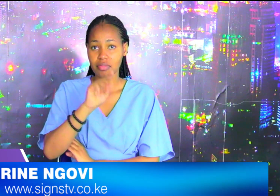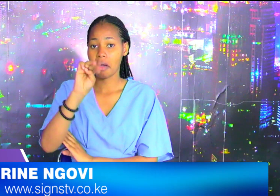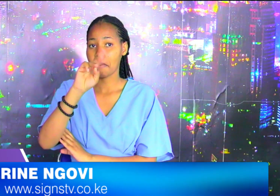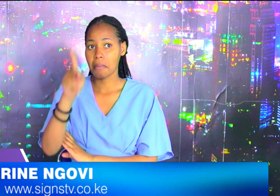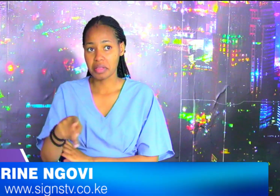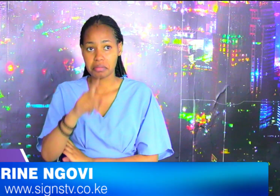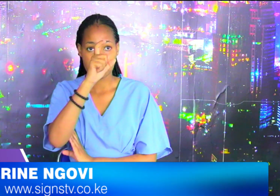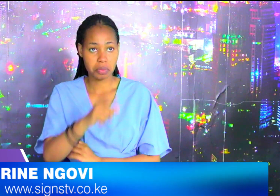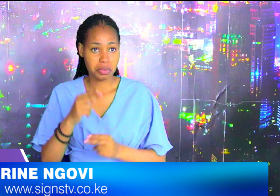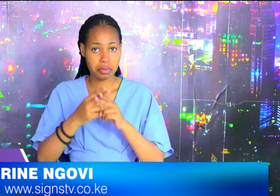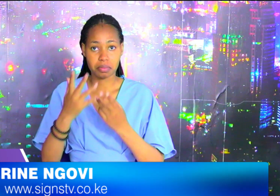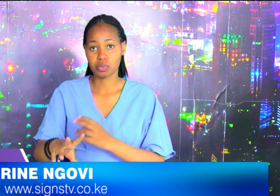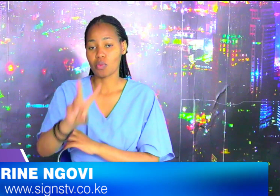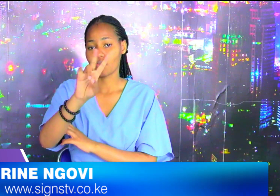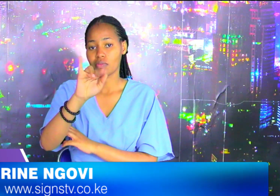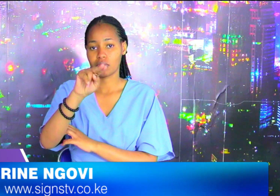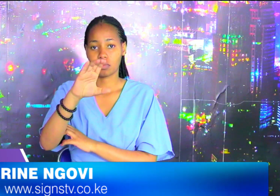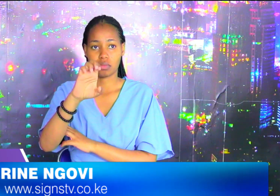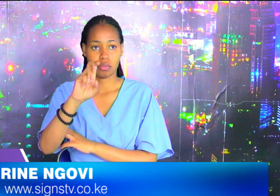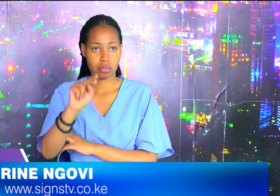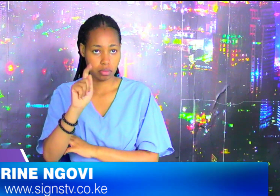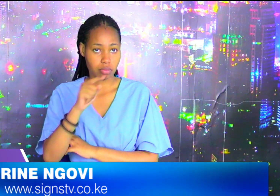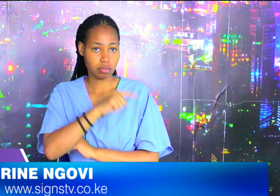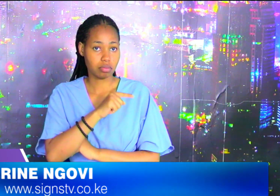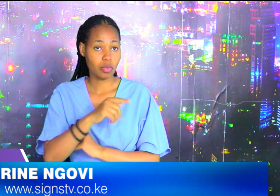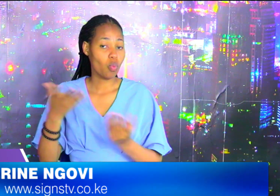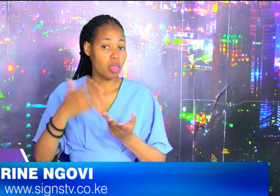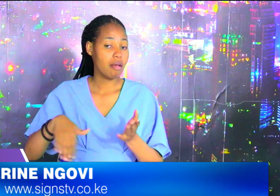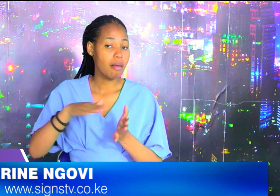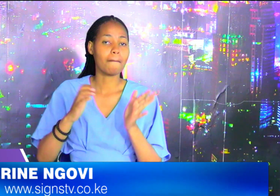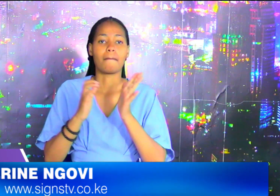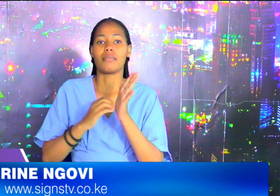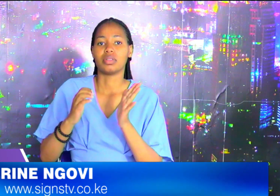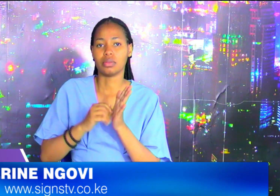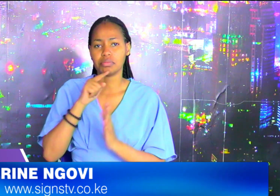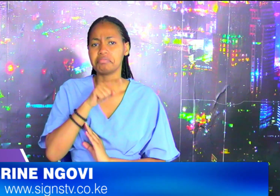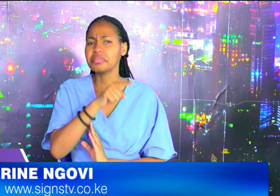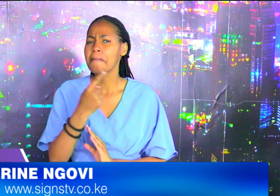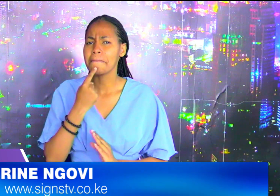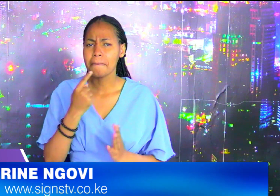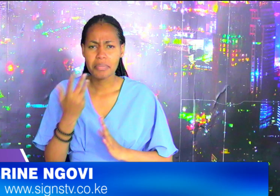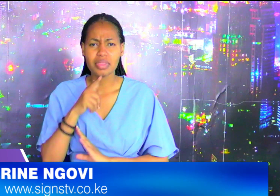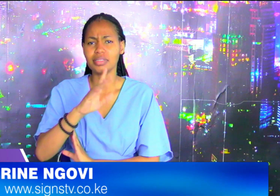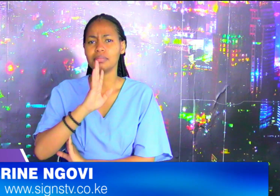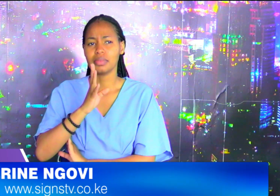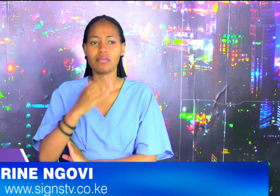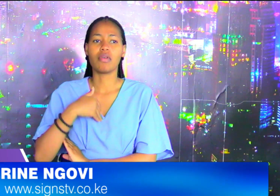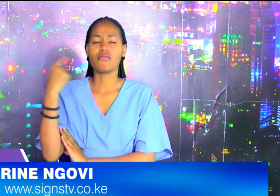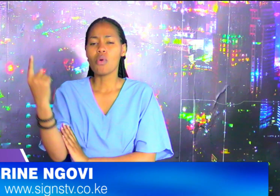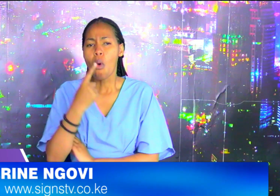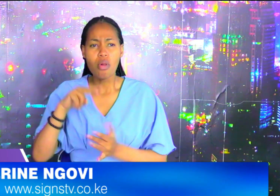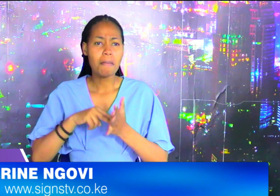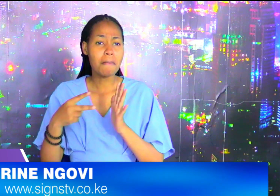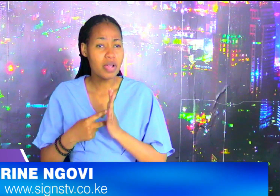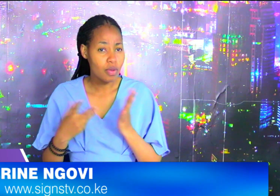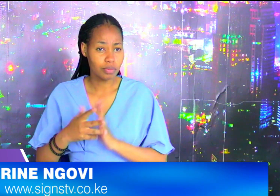of Mwala MP Vincent Musyoka in Machakos. He said that the talks were only